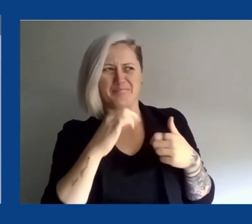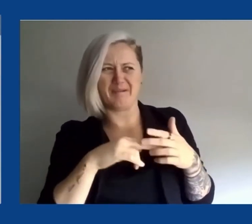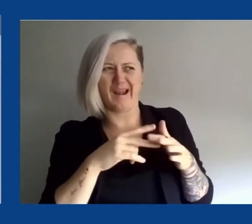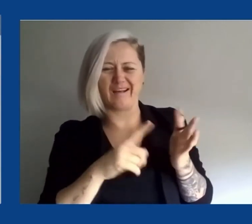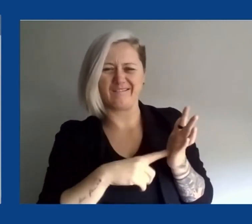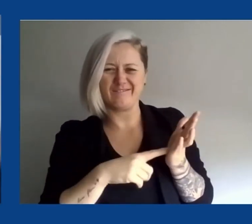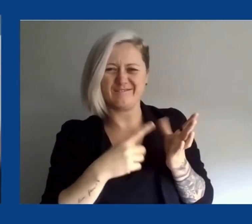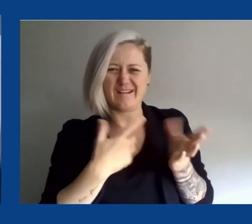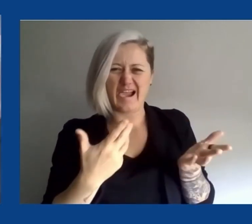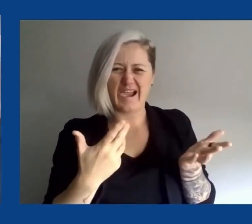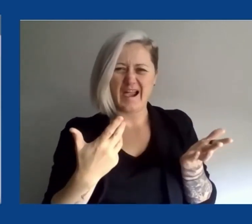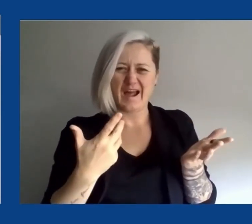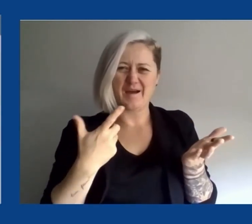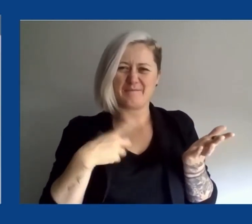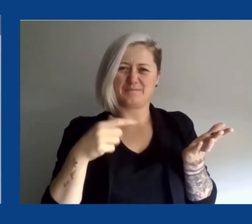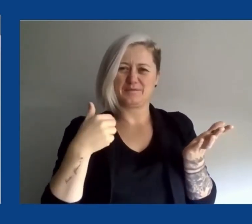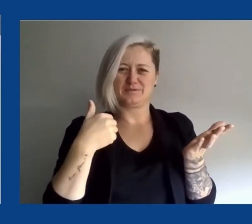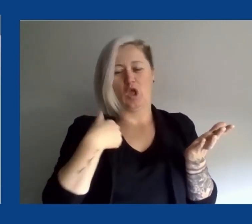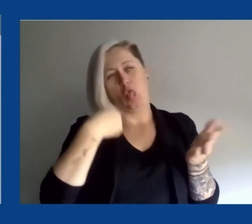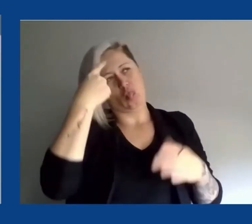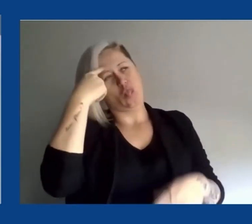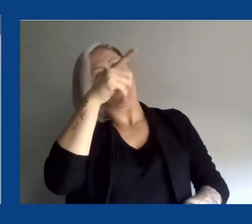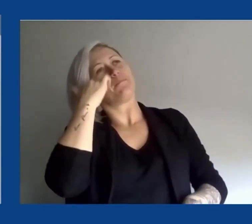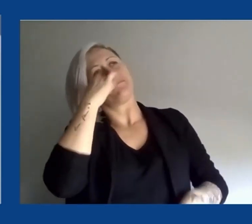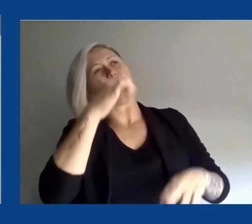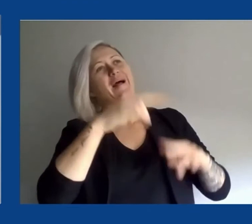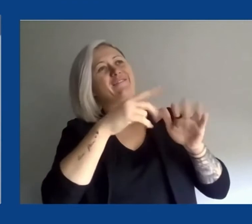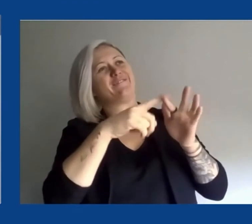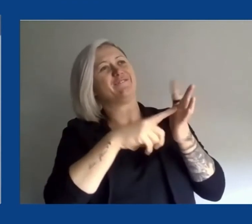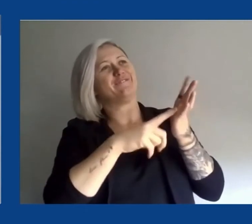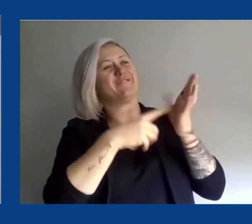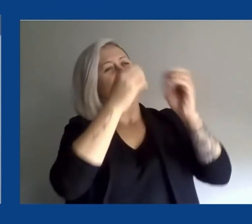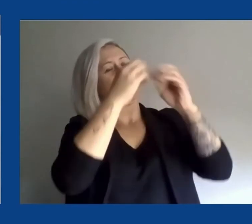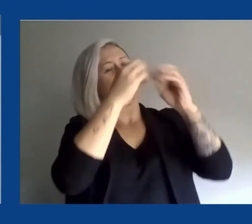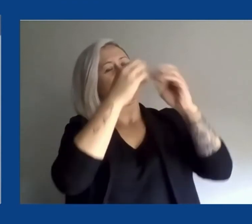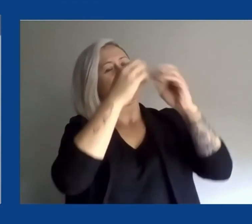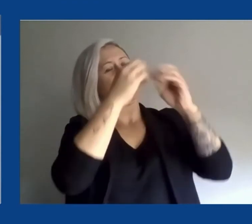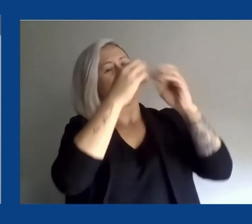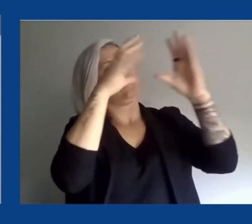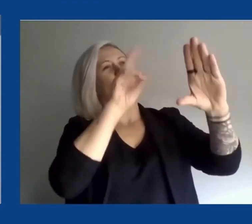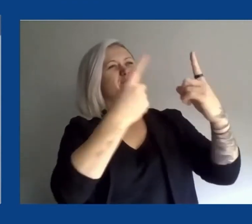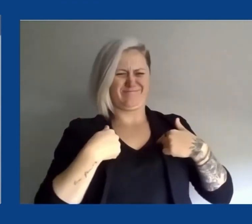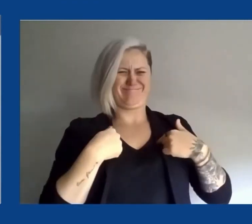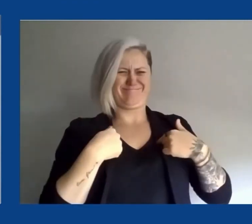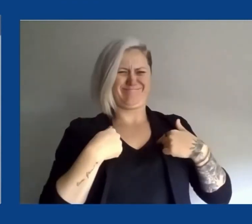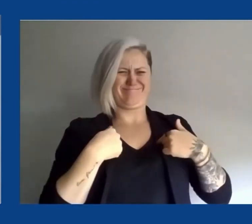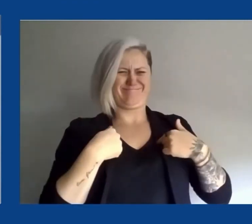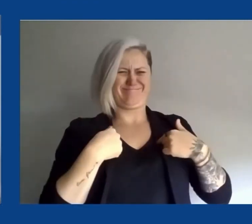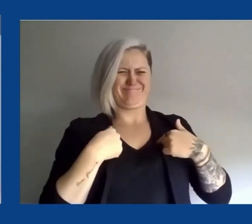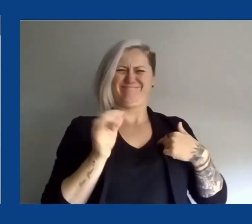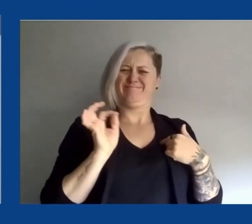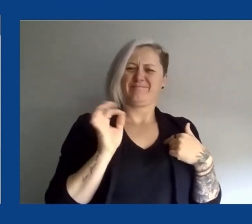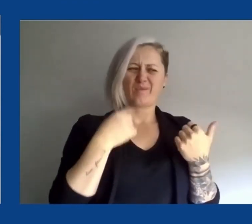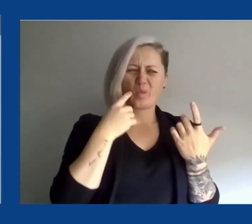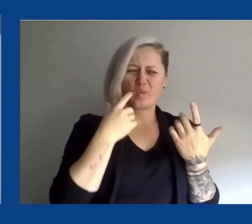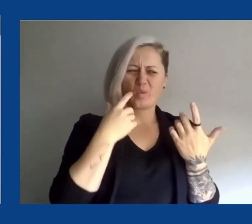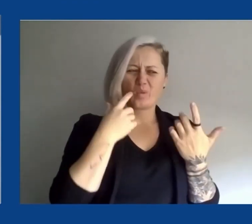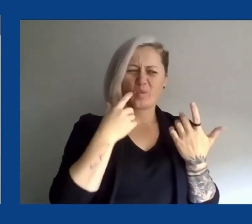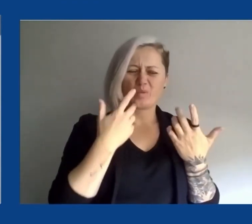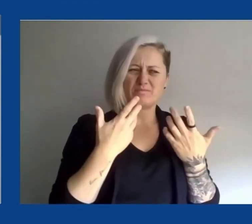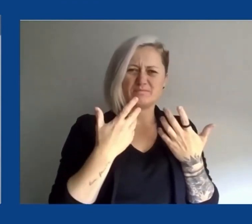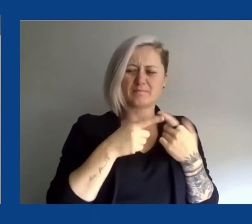because I had a different image of what a black fella was. So I thought, oh, the people that were calling my